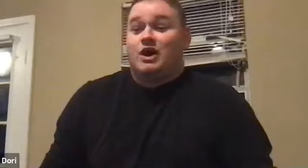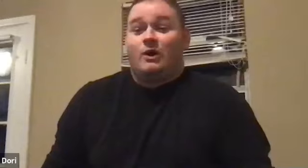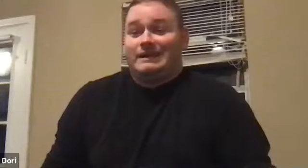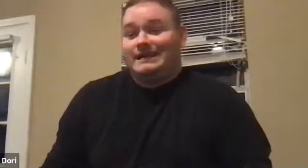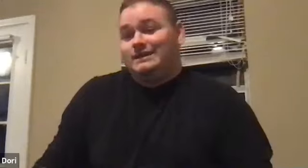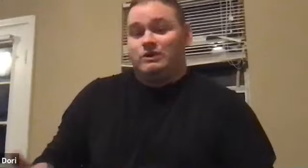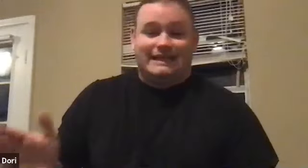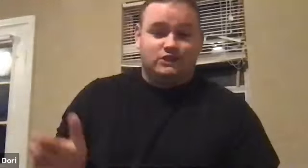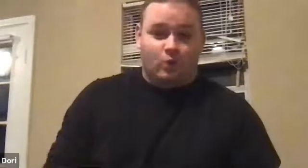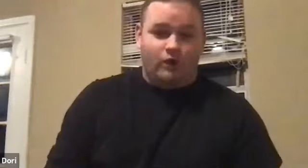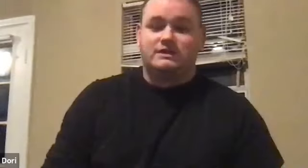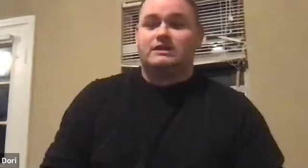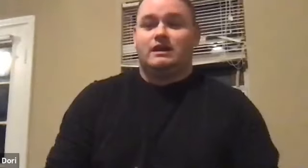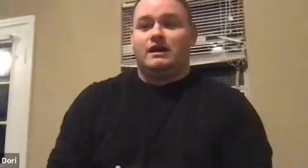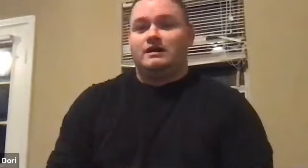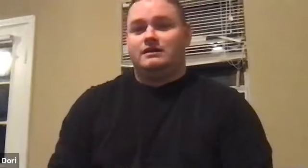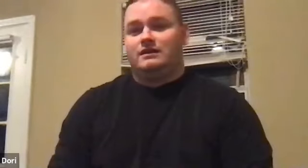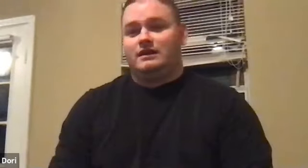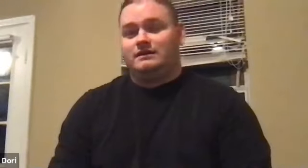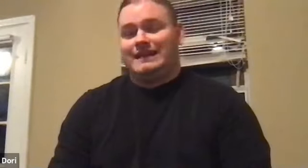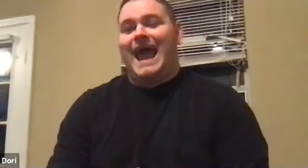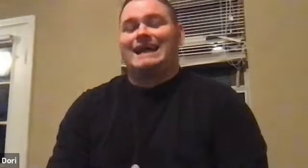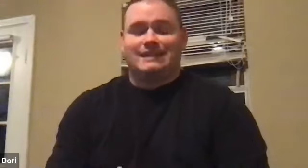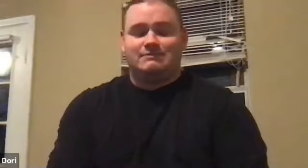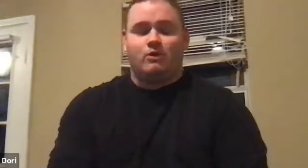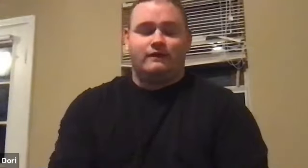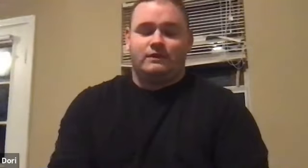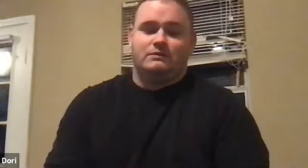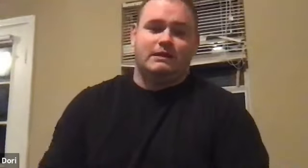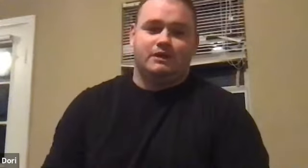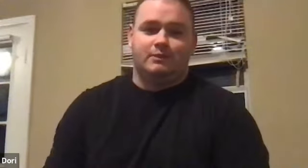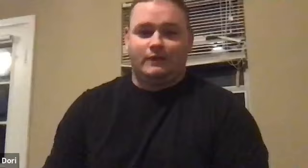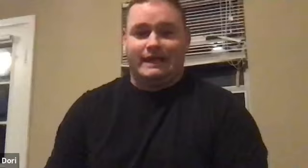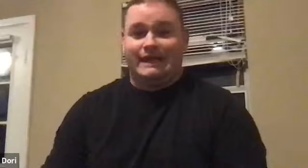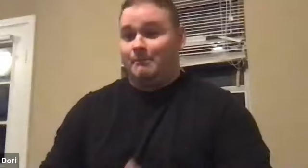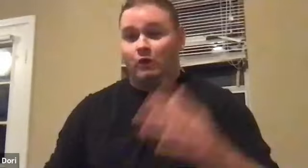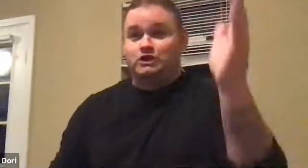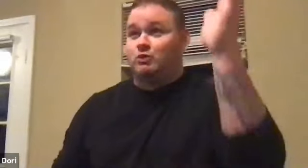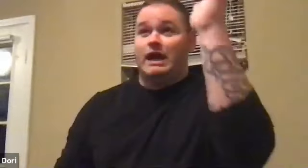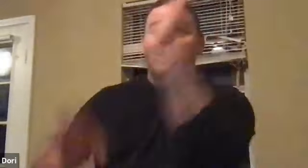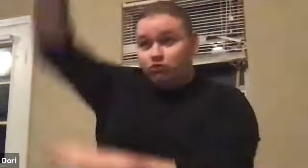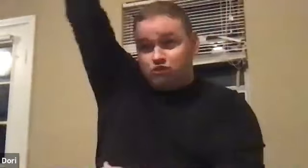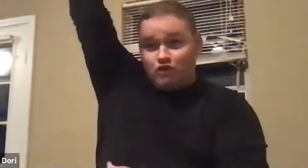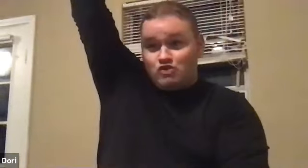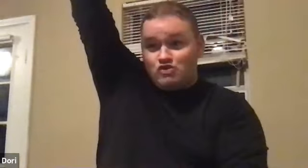all he needed was a source, an access point for him to be able to communicate. And that boy just went,